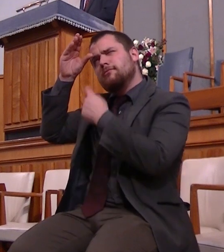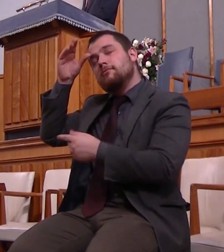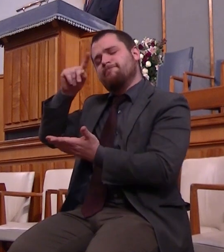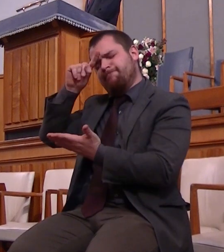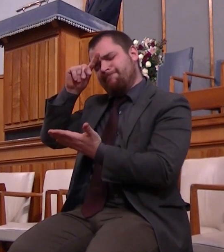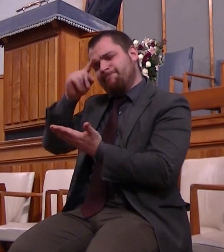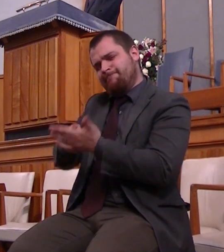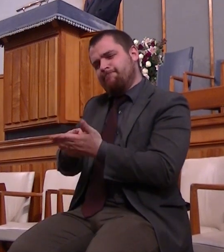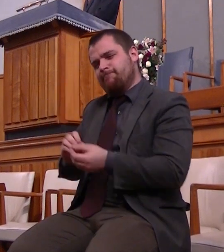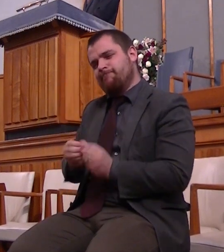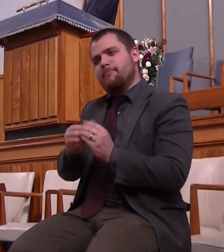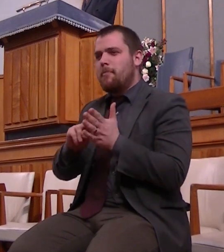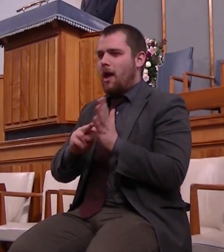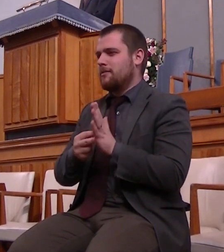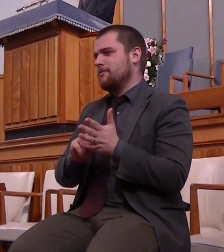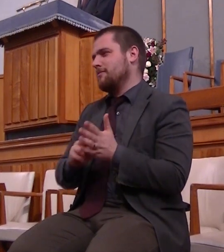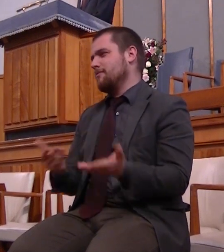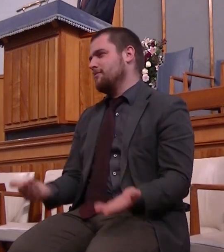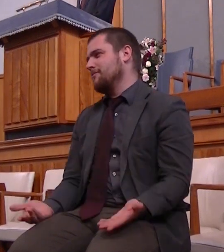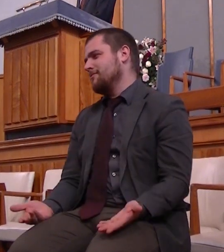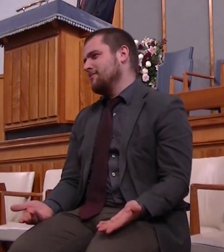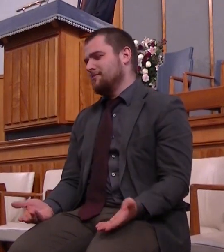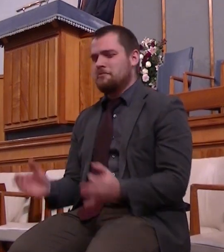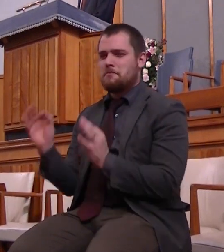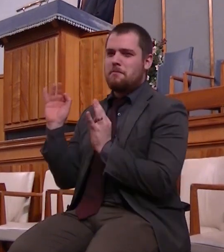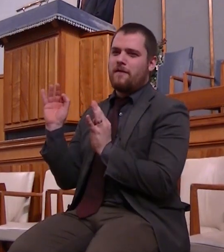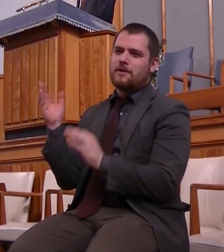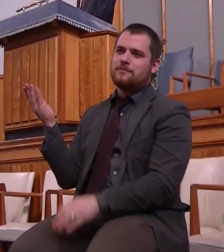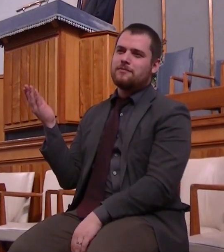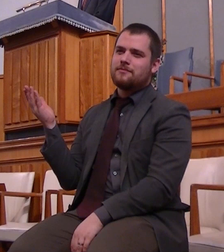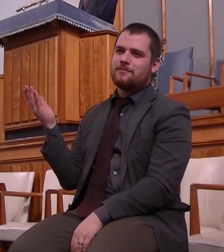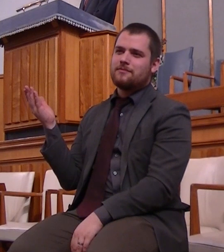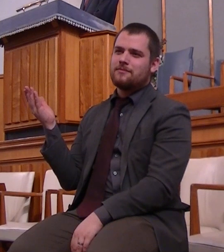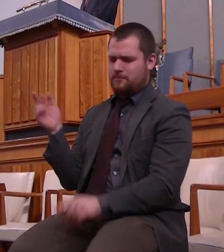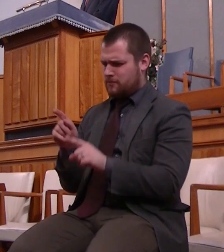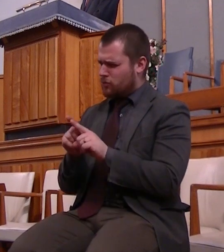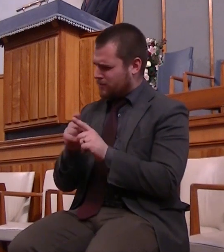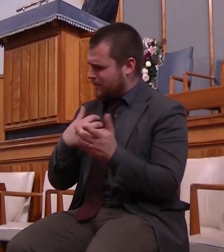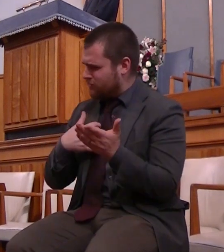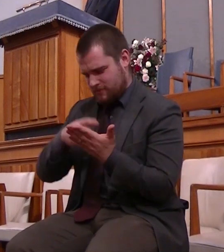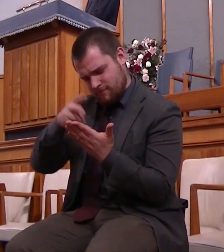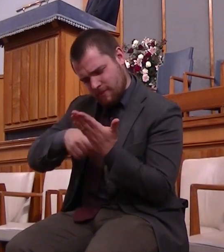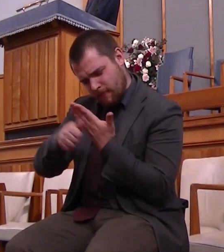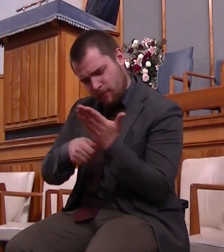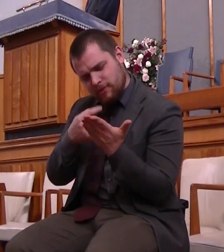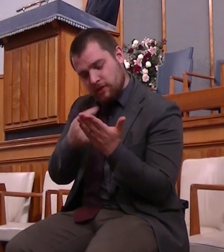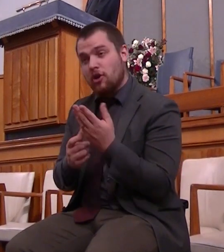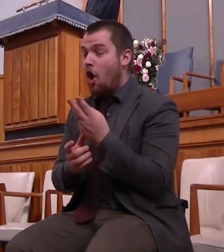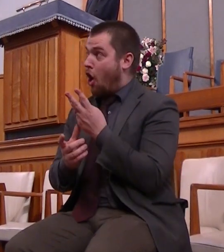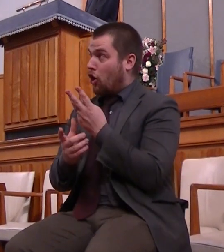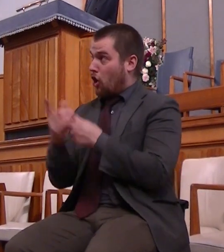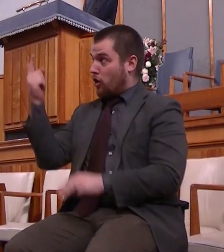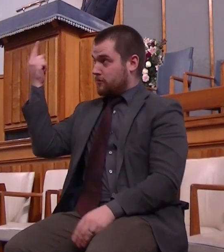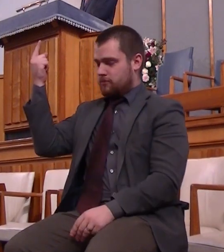The Scripture tells us that God also knows himself. Of course he does. But